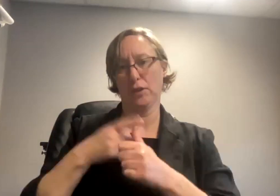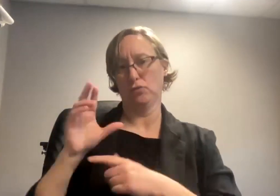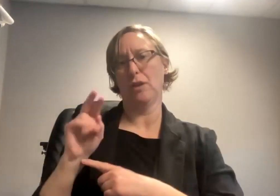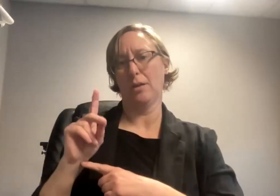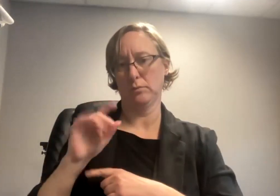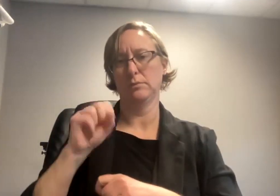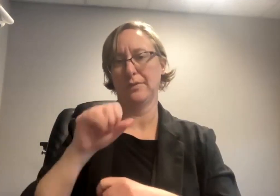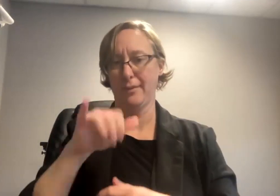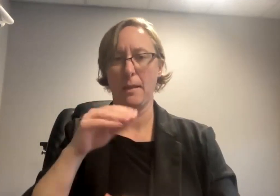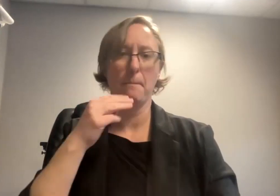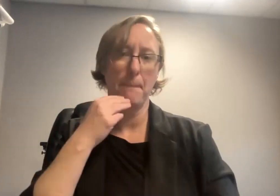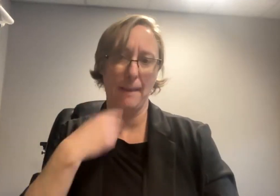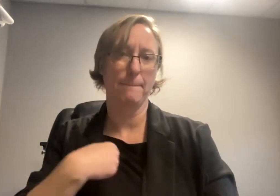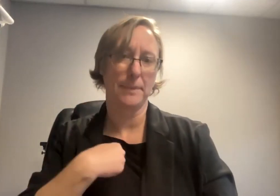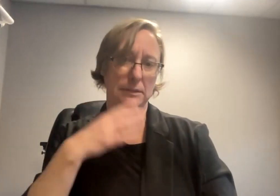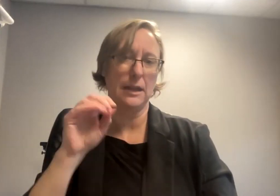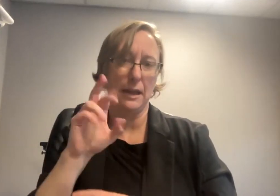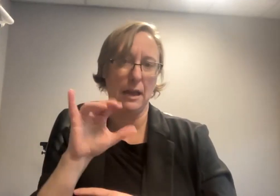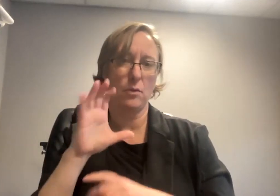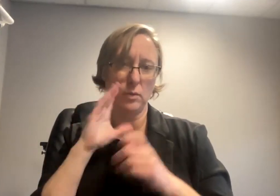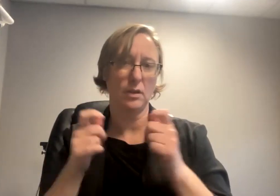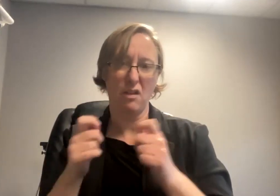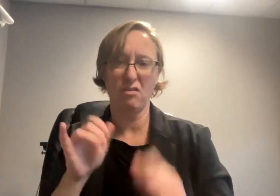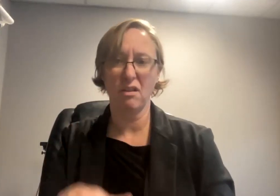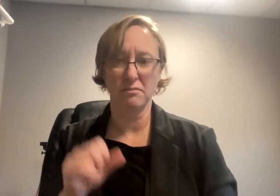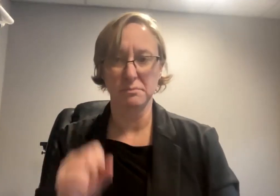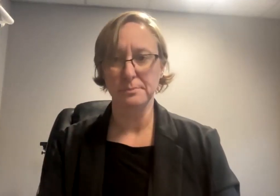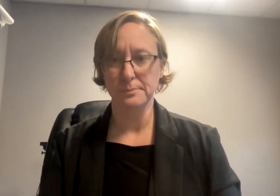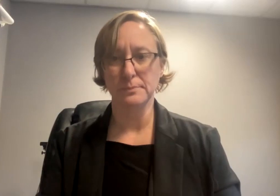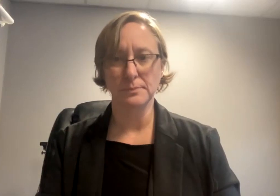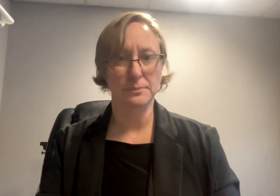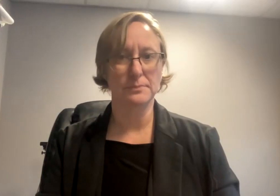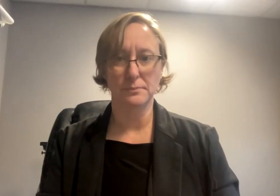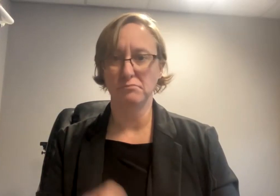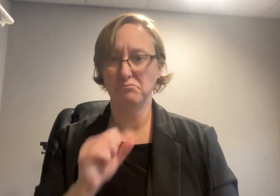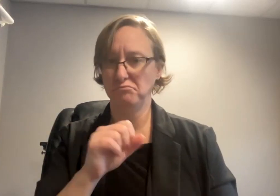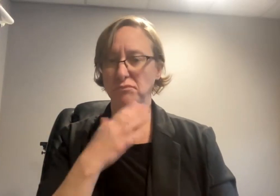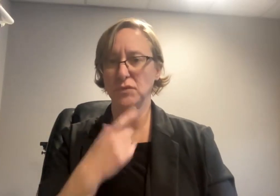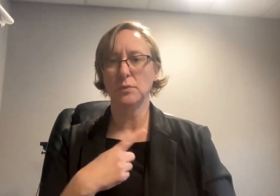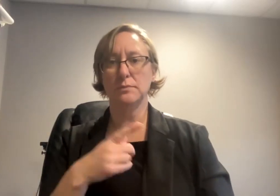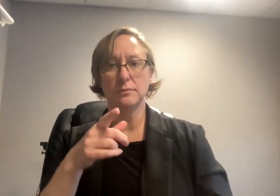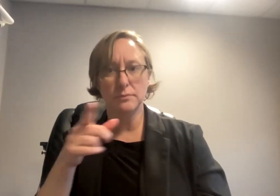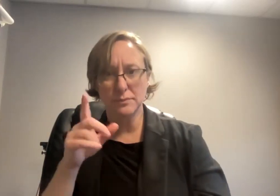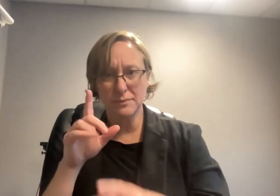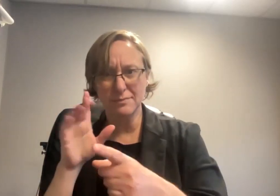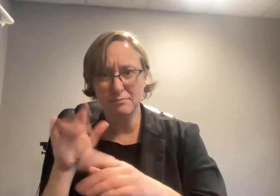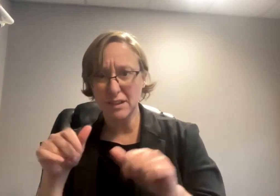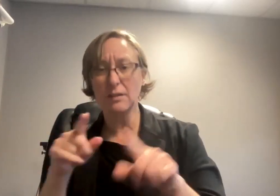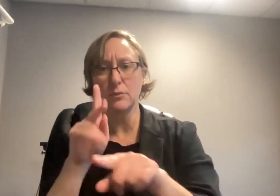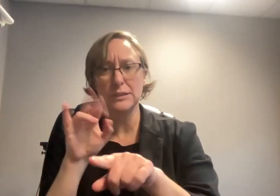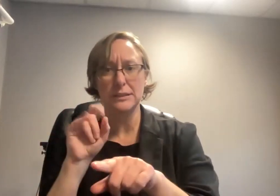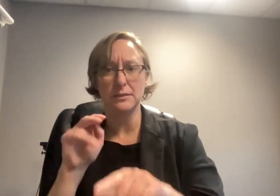is a statewide meeting. Yes, and the first round, this is going off first round. Yeah, Megan and I were handling all that. Yes,